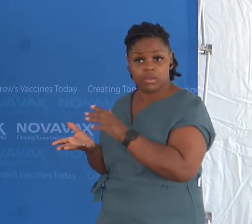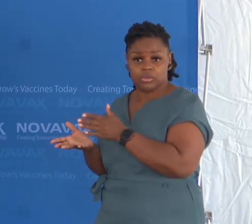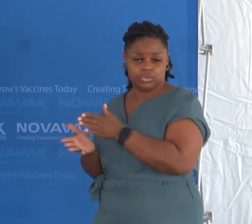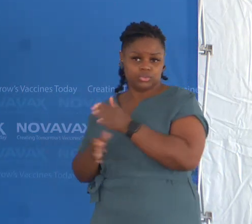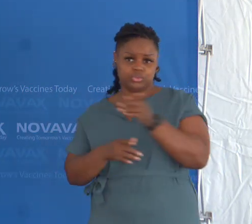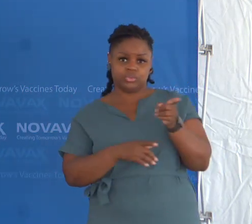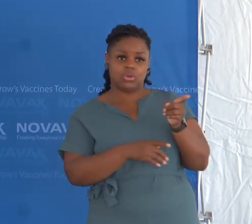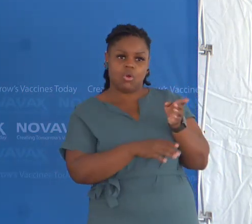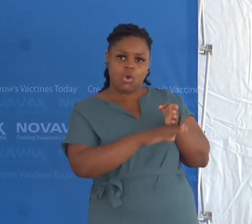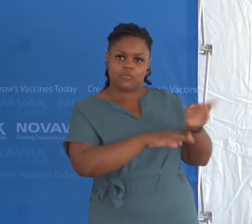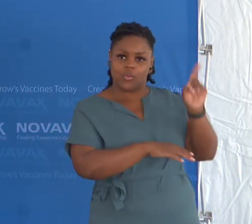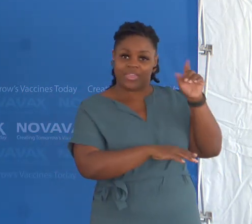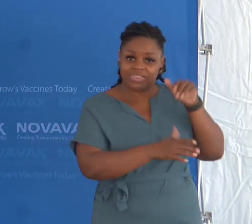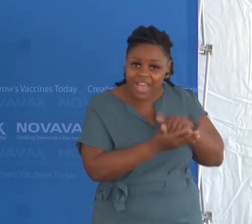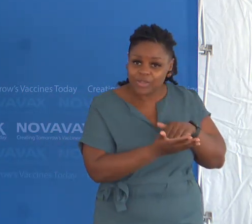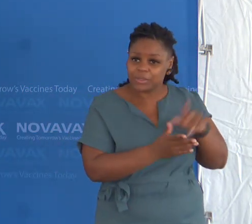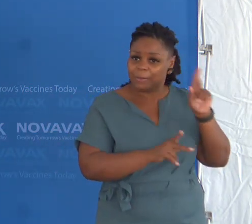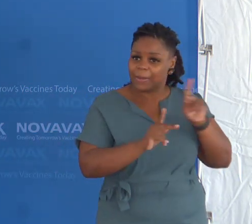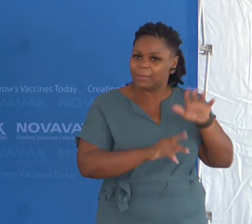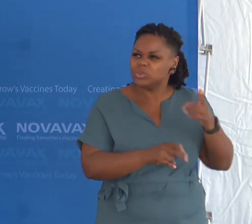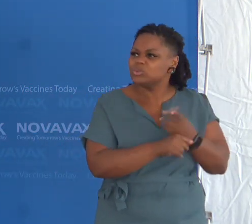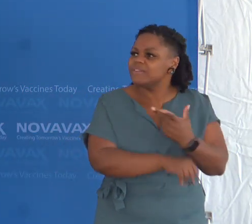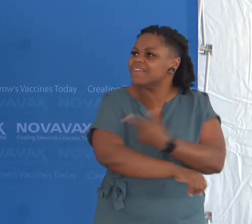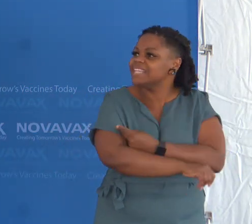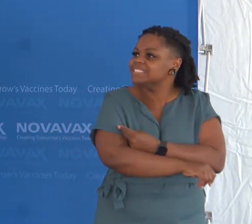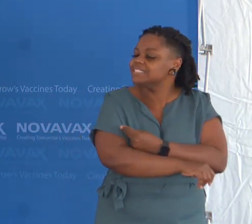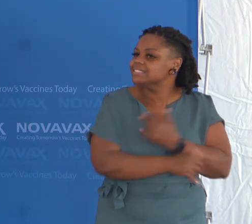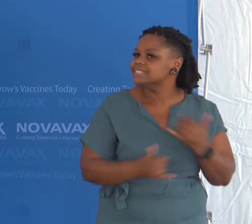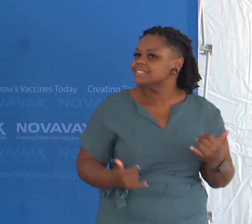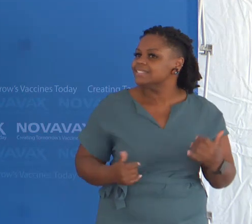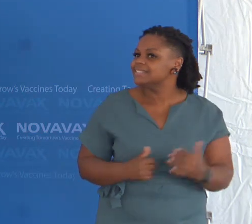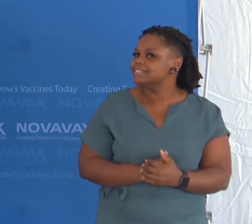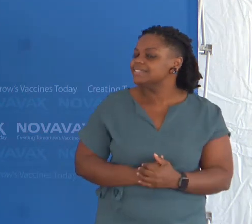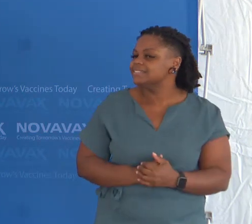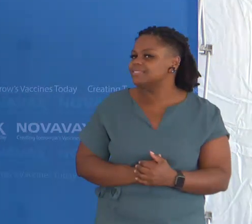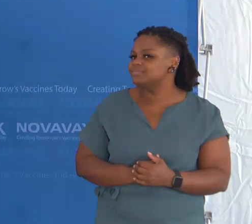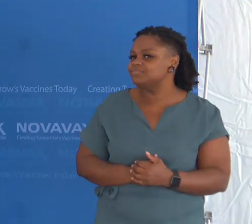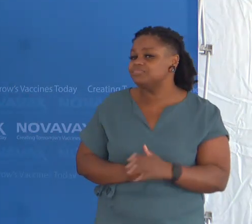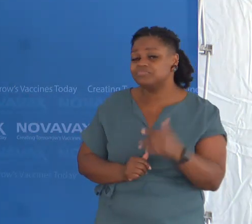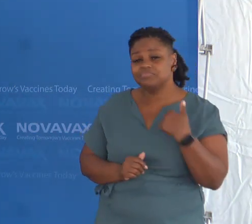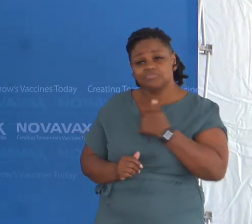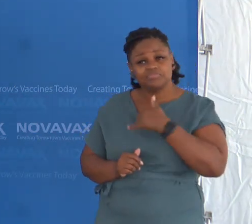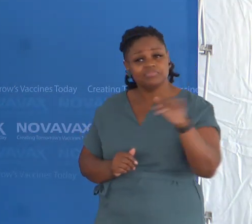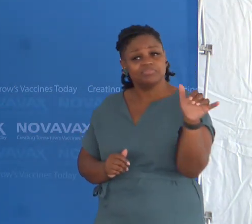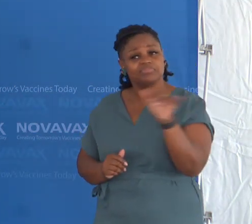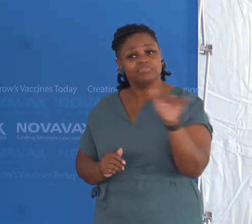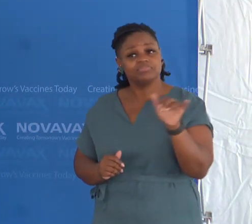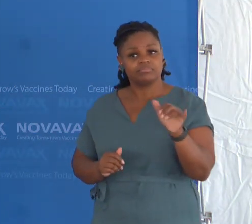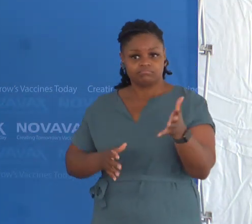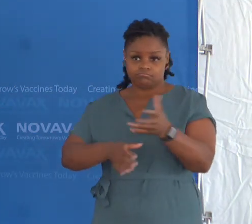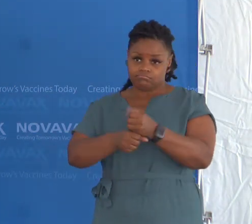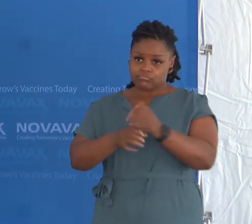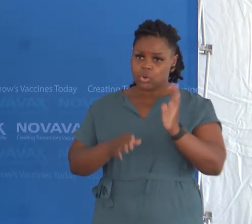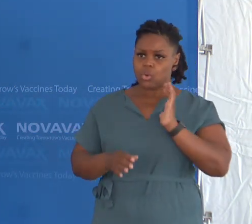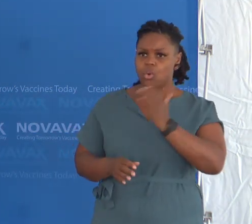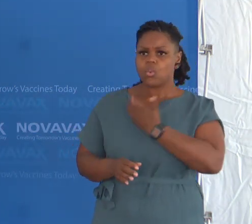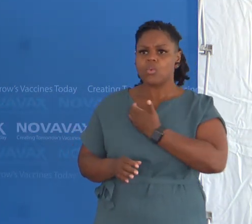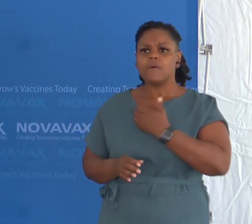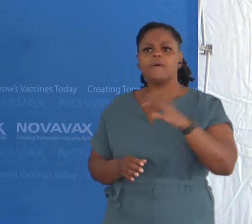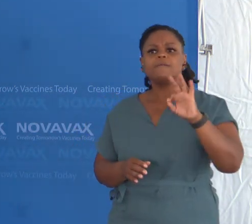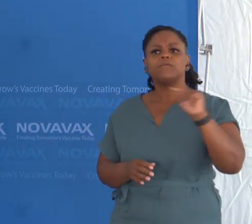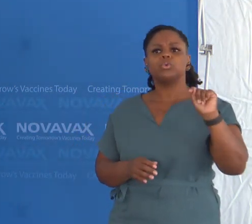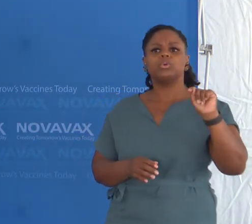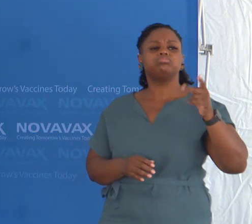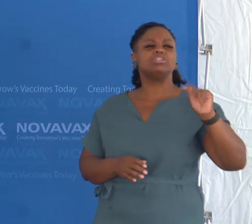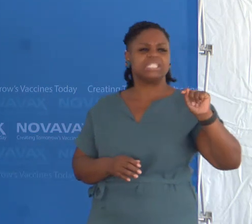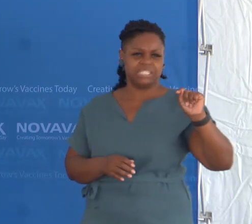vaccine. We are expanding our footprint to accommodate these people and of both lab space and to be